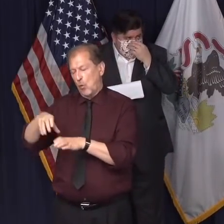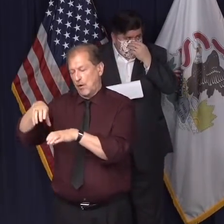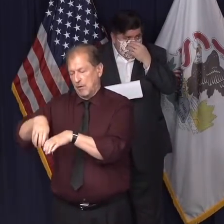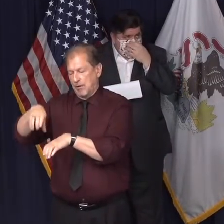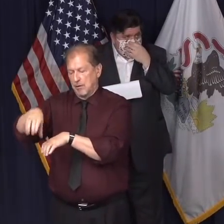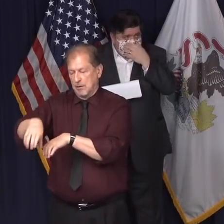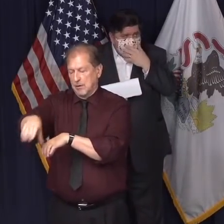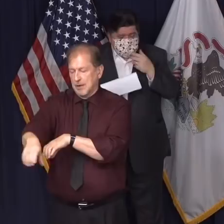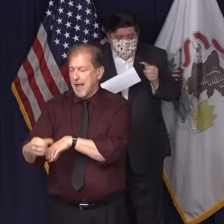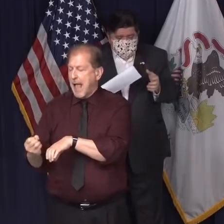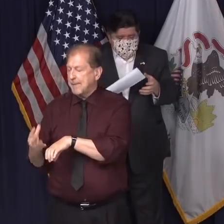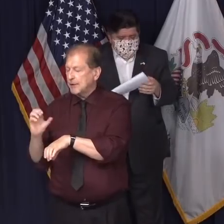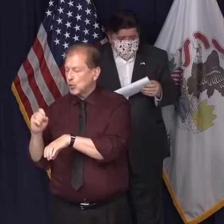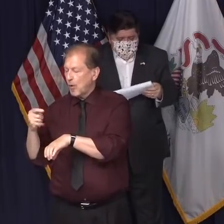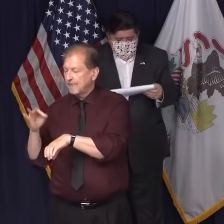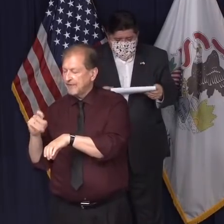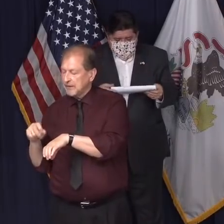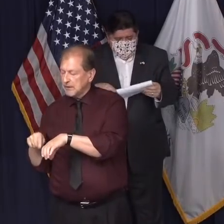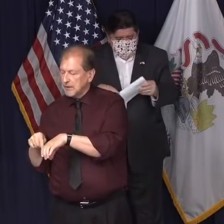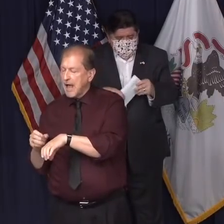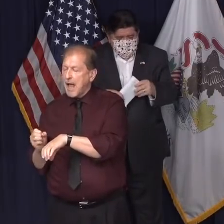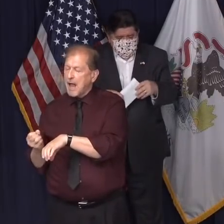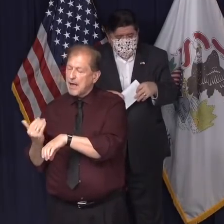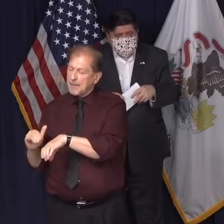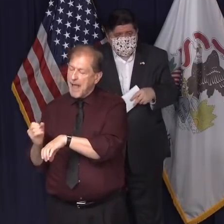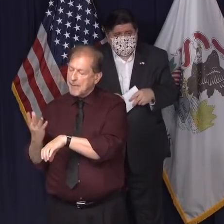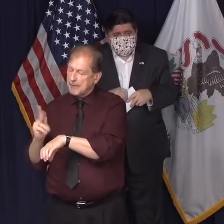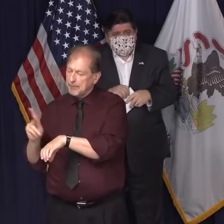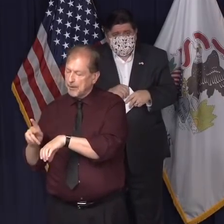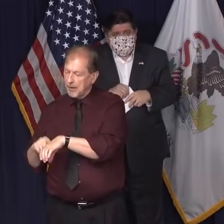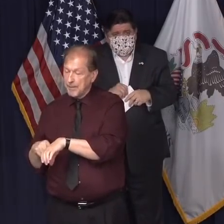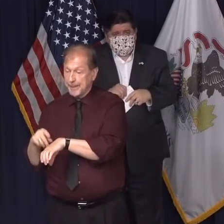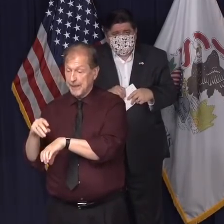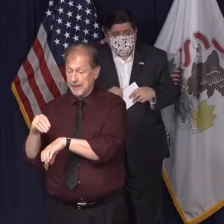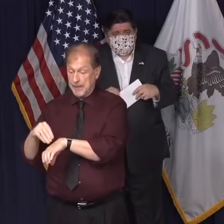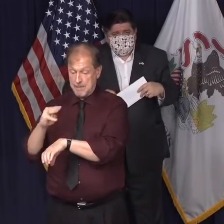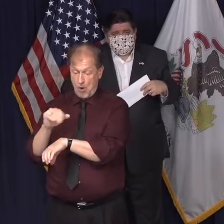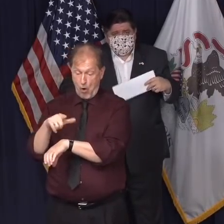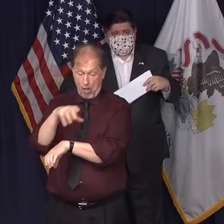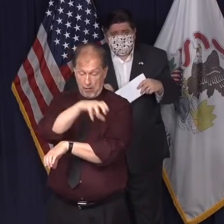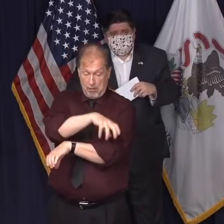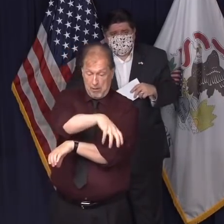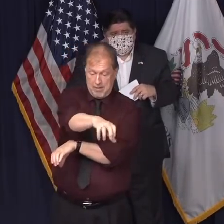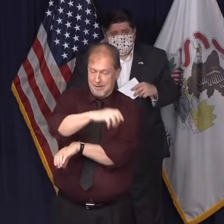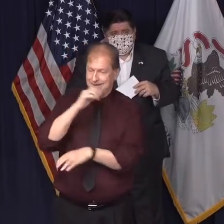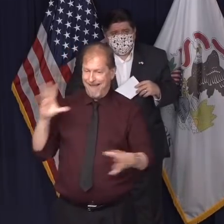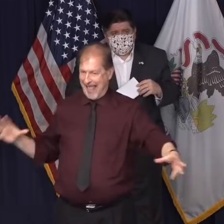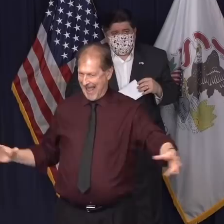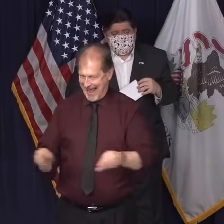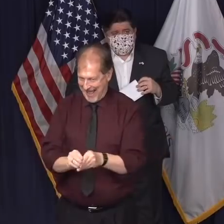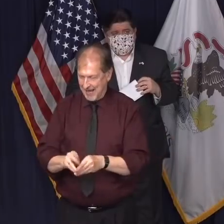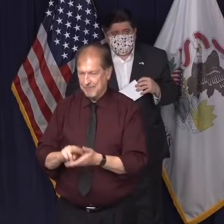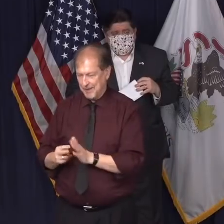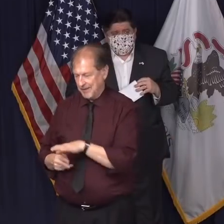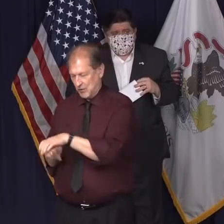be within the context of a mall, I don't think the rules change. So I think it's still the rules that